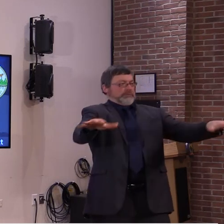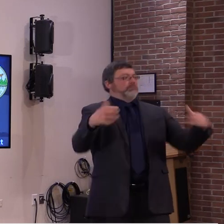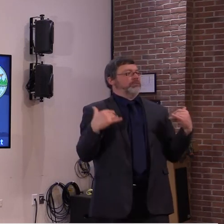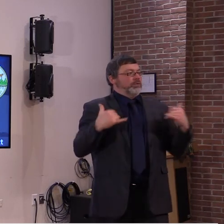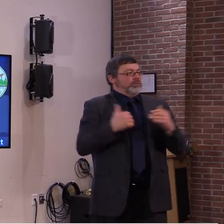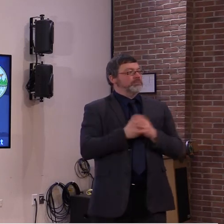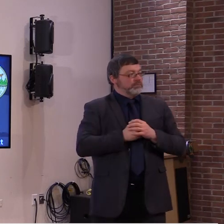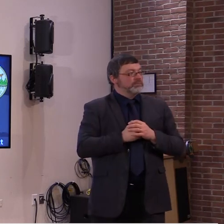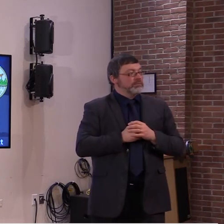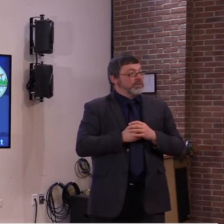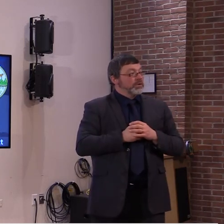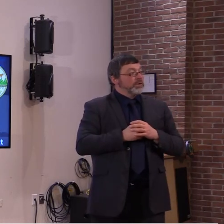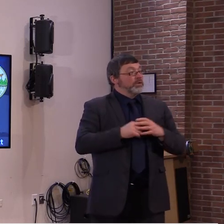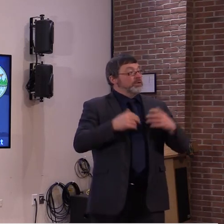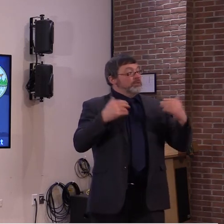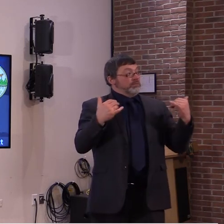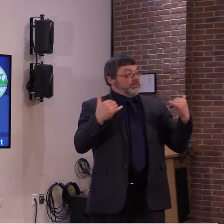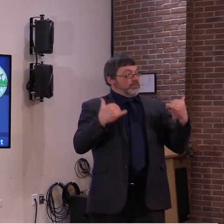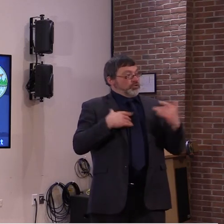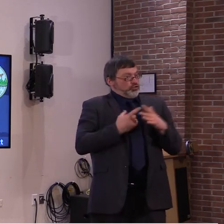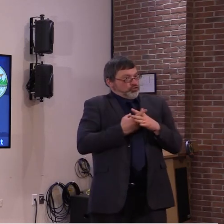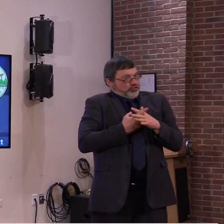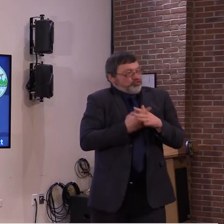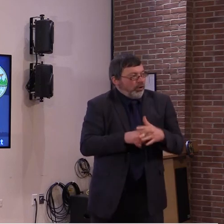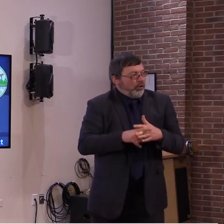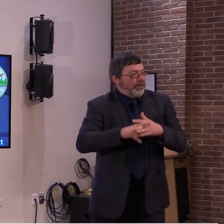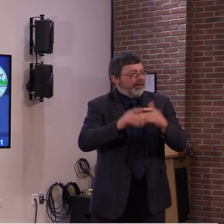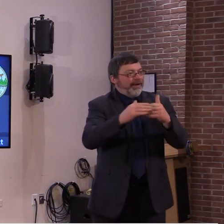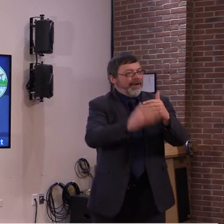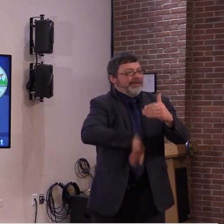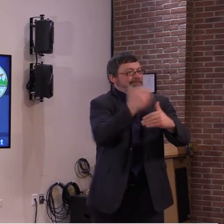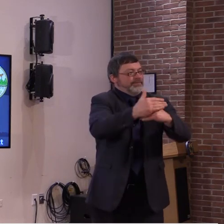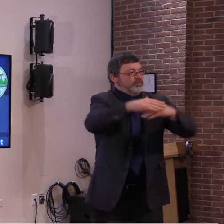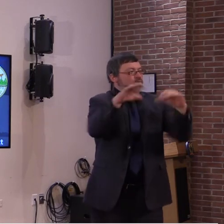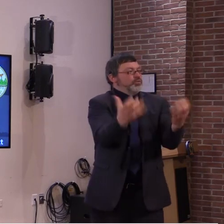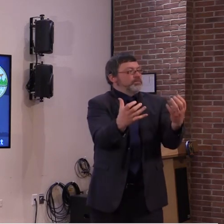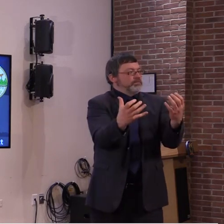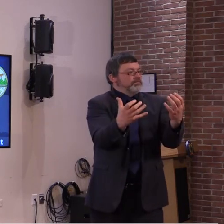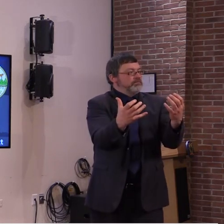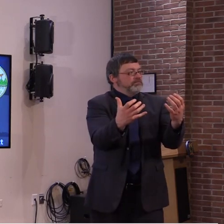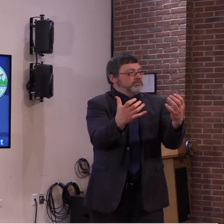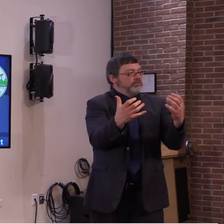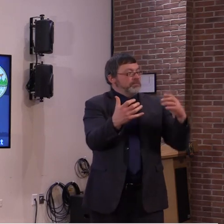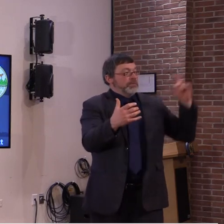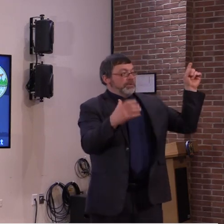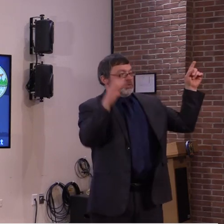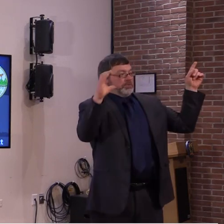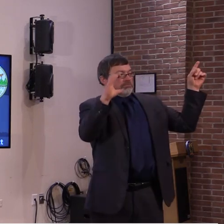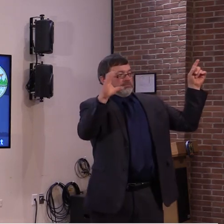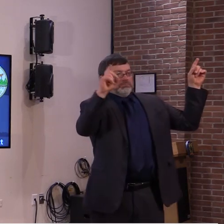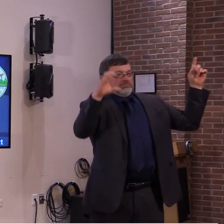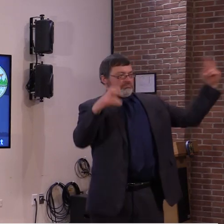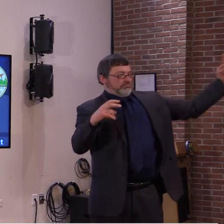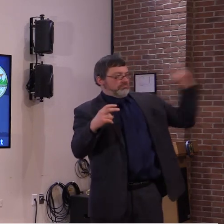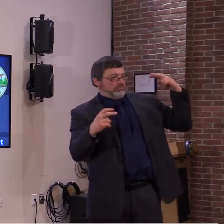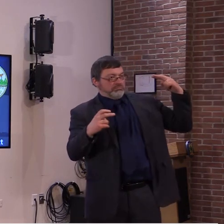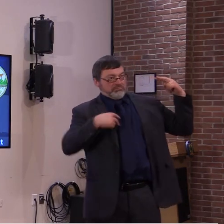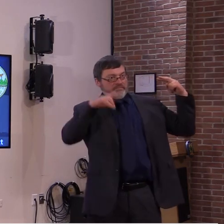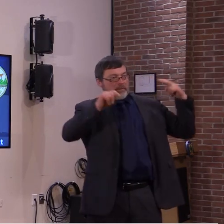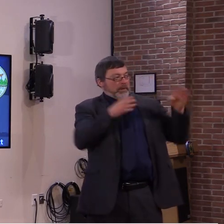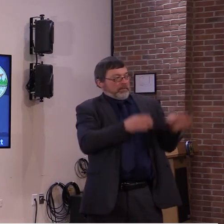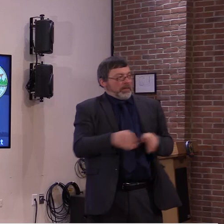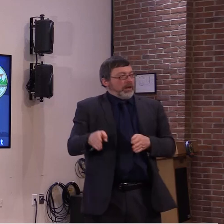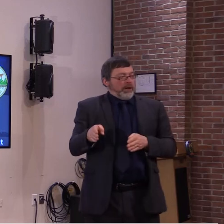vaccination. And they concur with an initial age banding prioritization to help our major goal